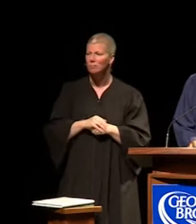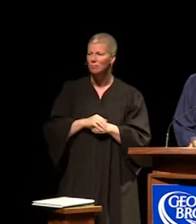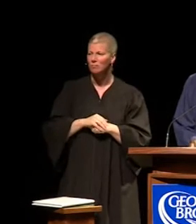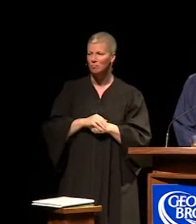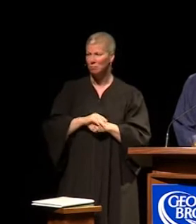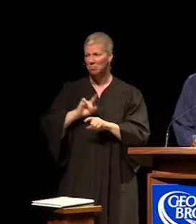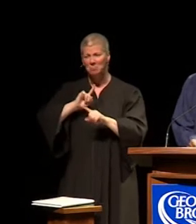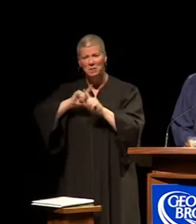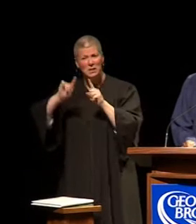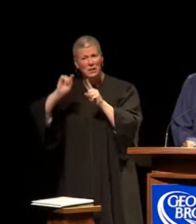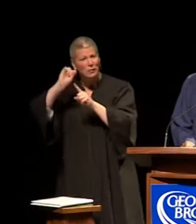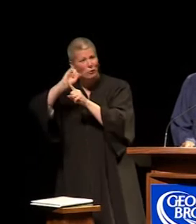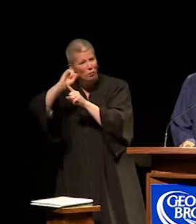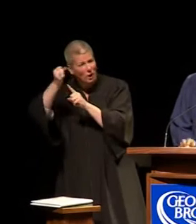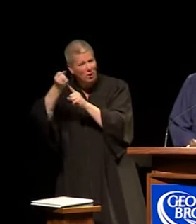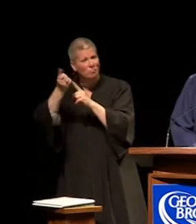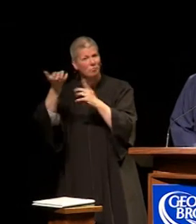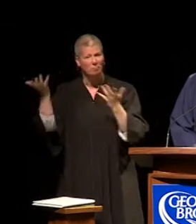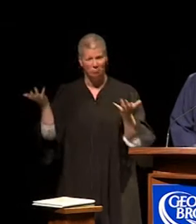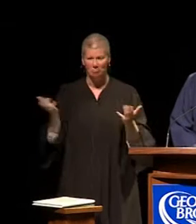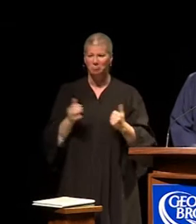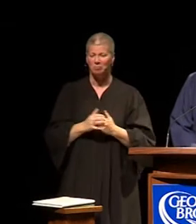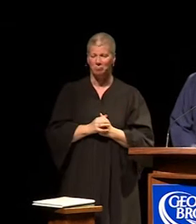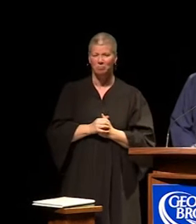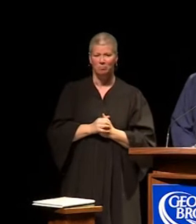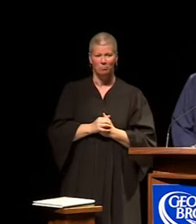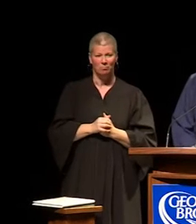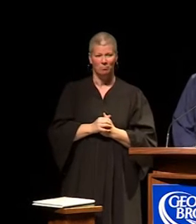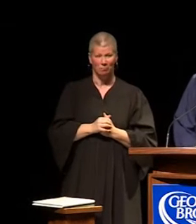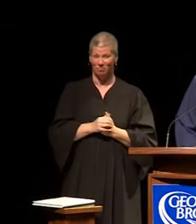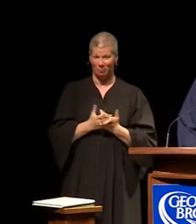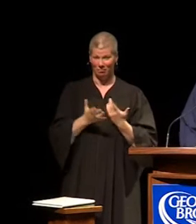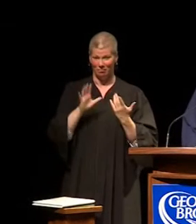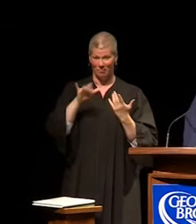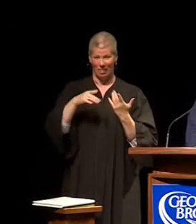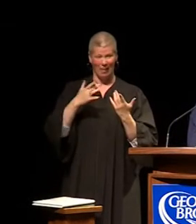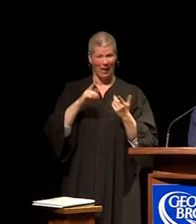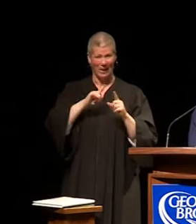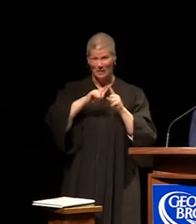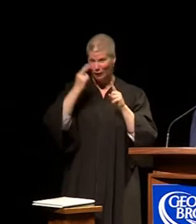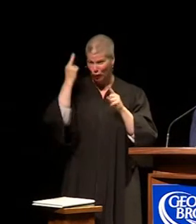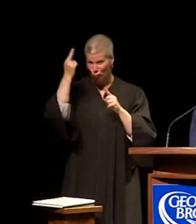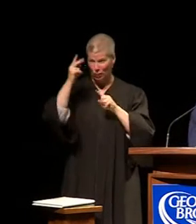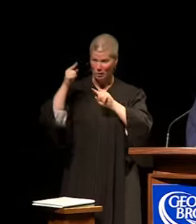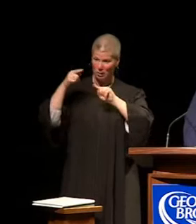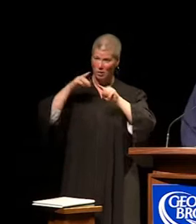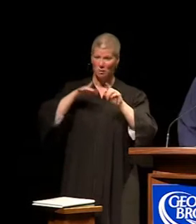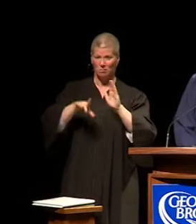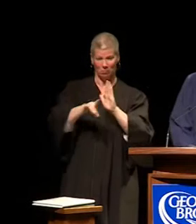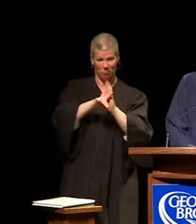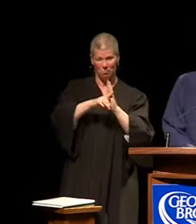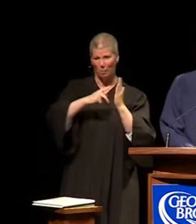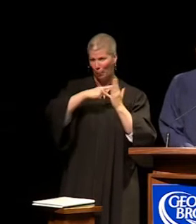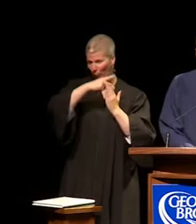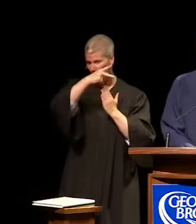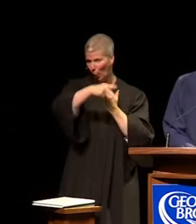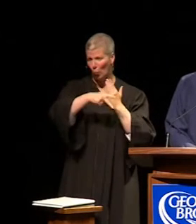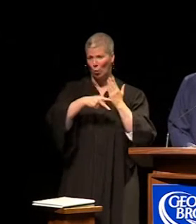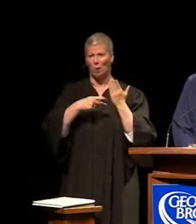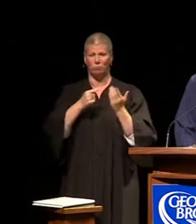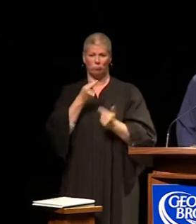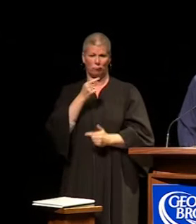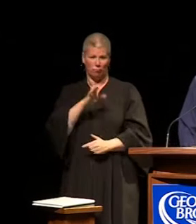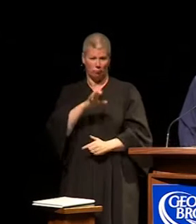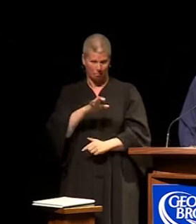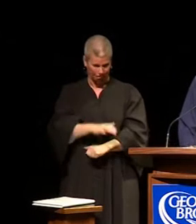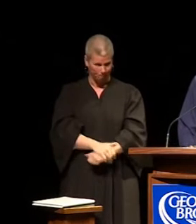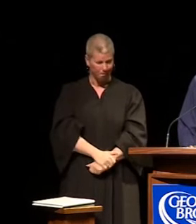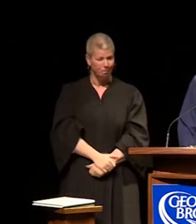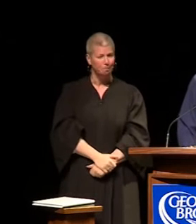different circumstances, all with different reasons for choosing our programs here.